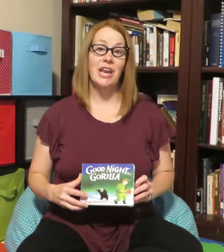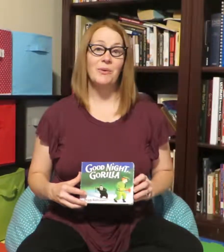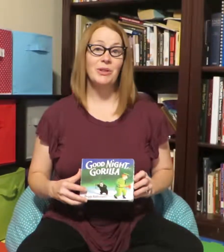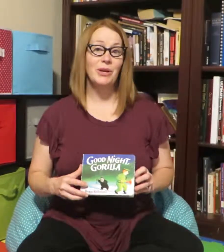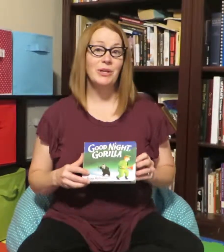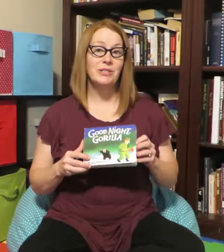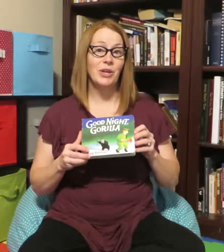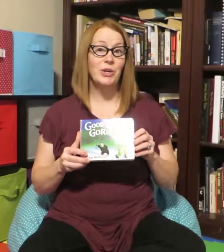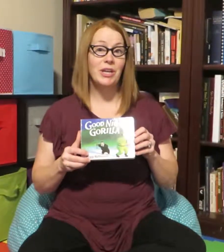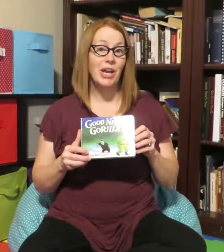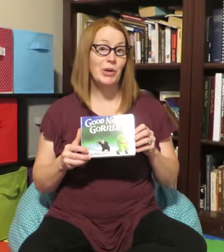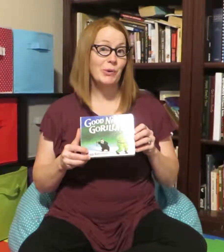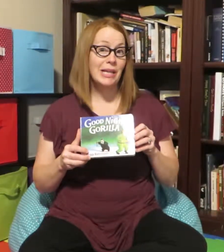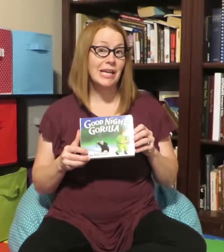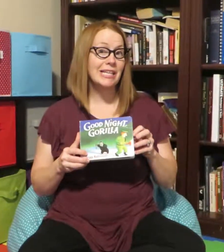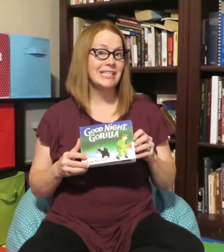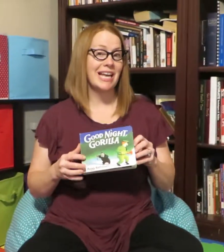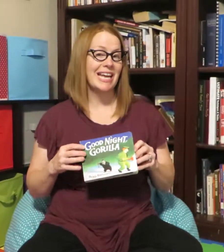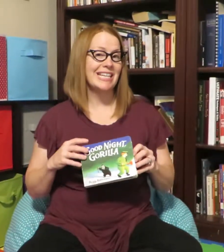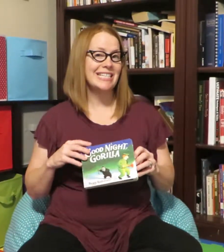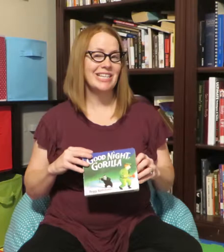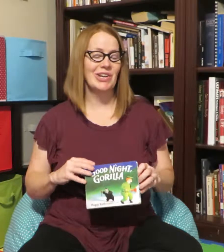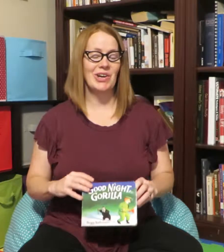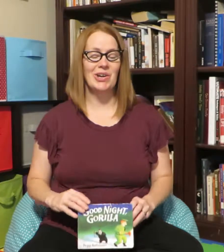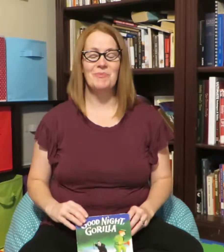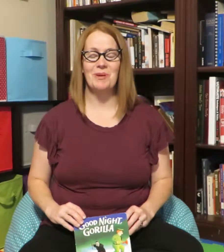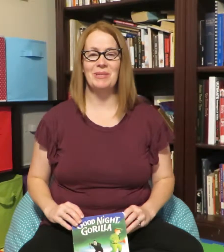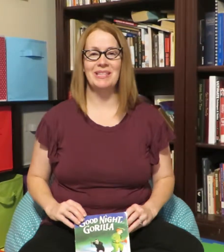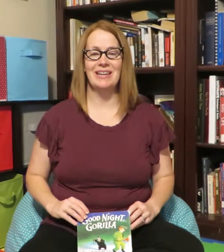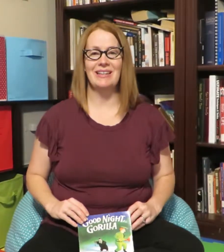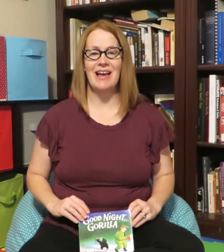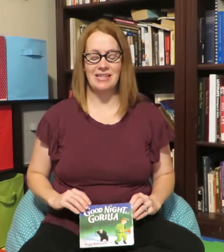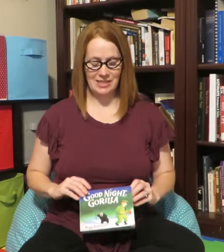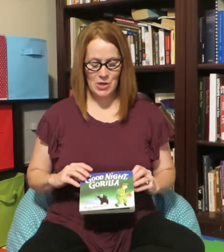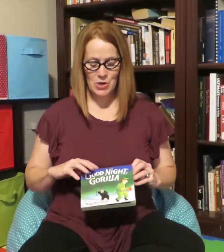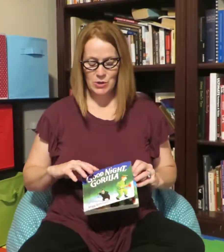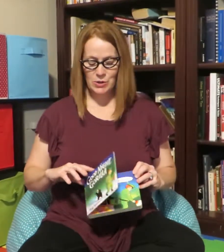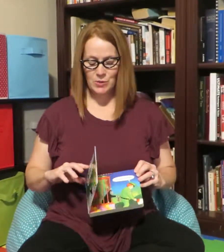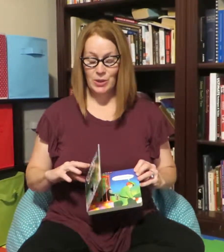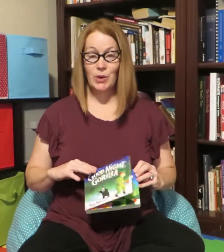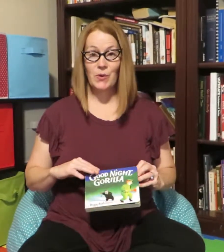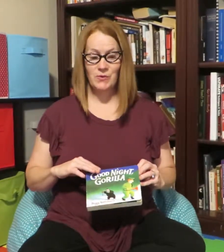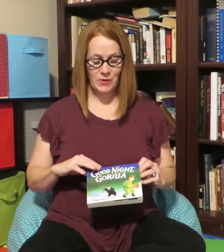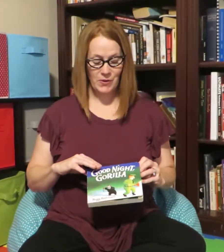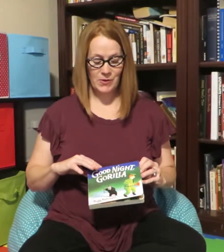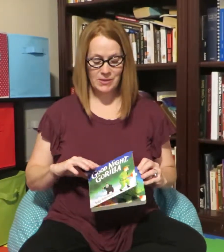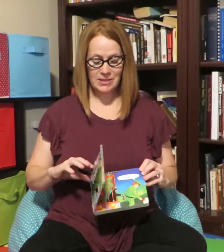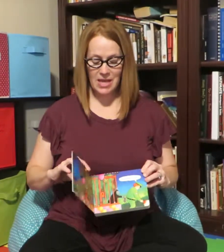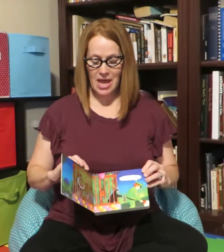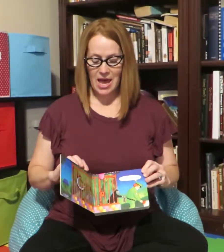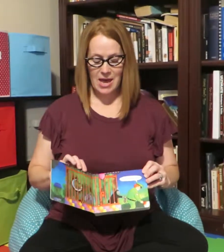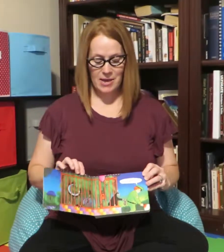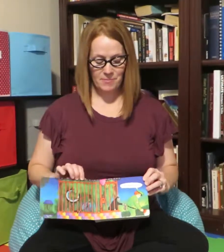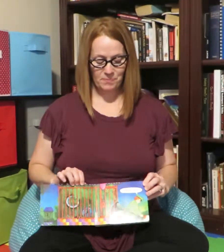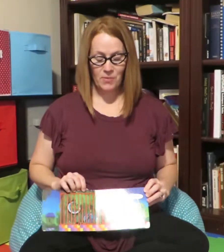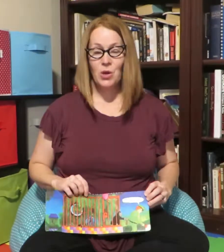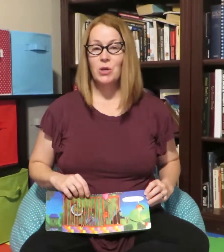Today we learned the goodnight gorilla signs in our baby sign class. So we're going to go over those.